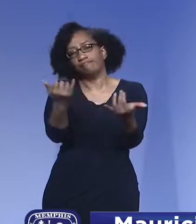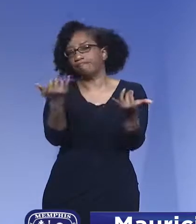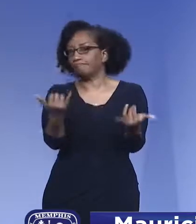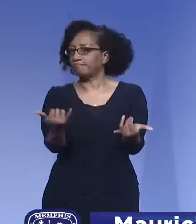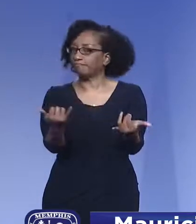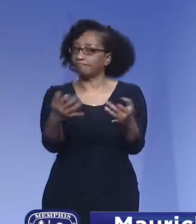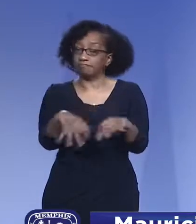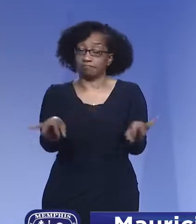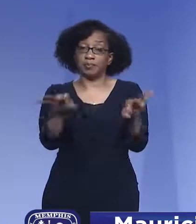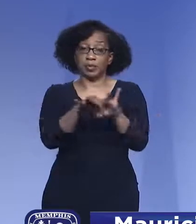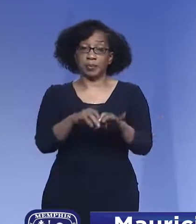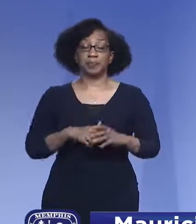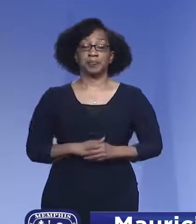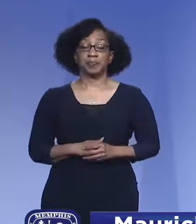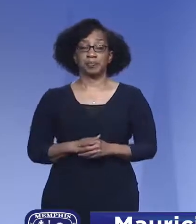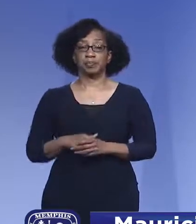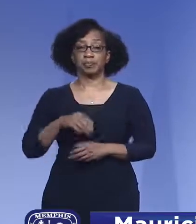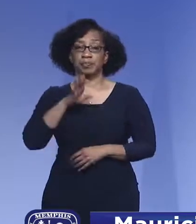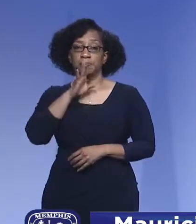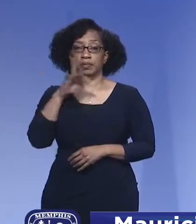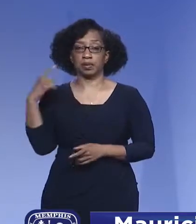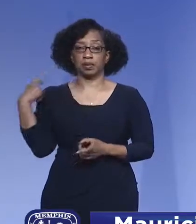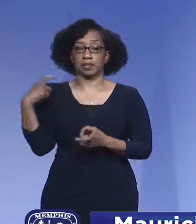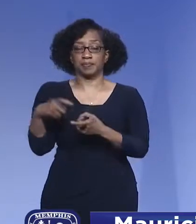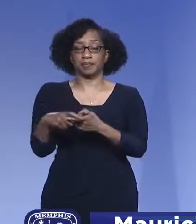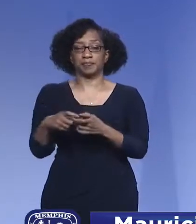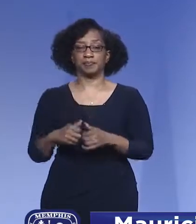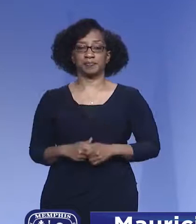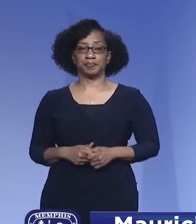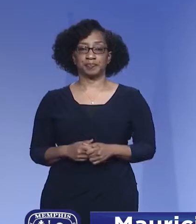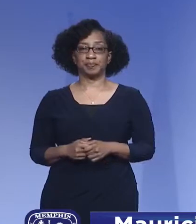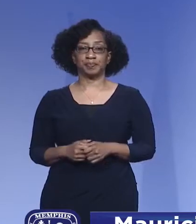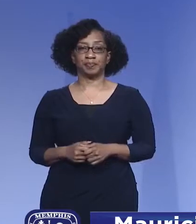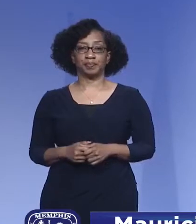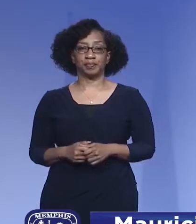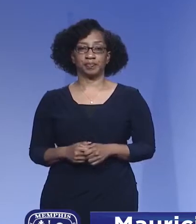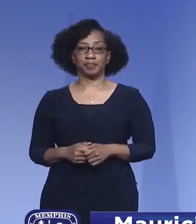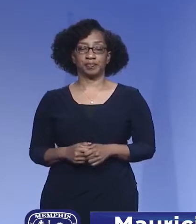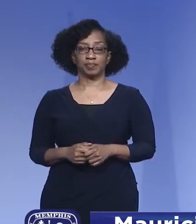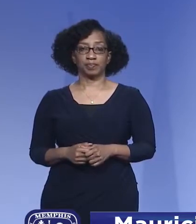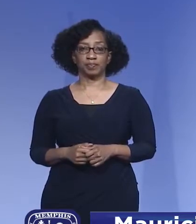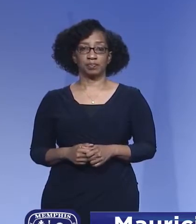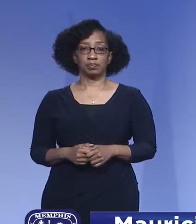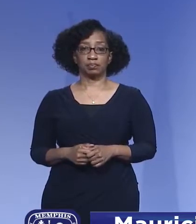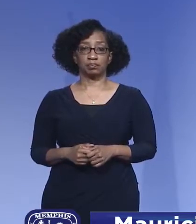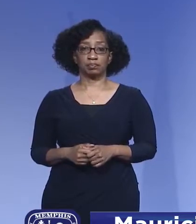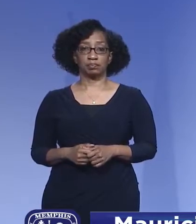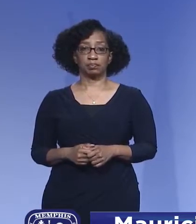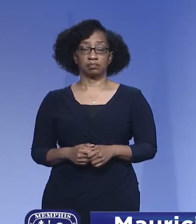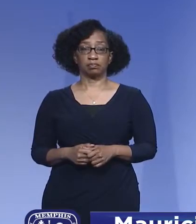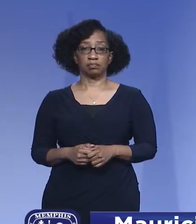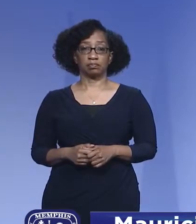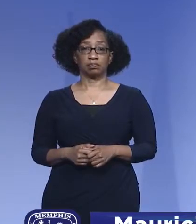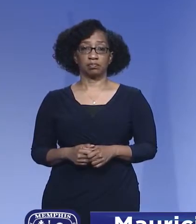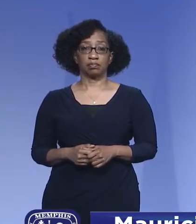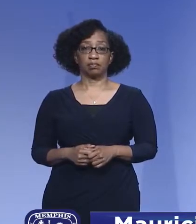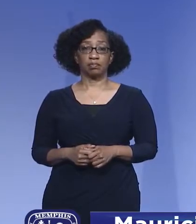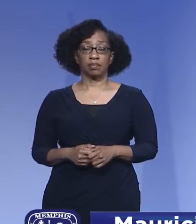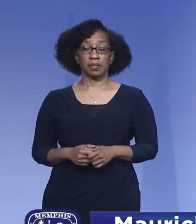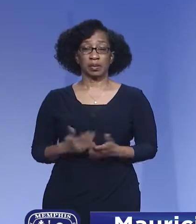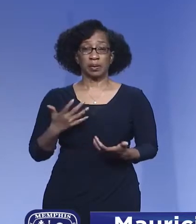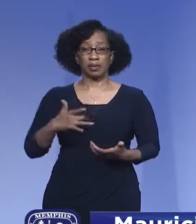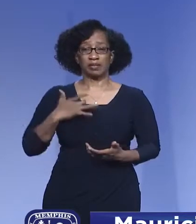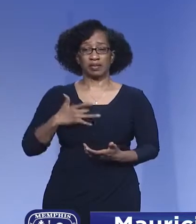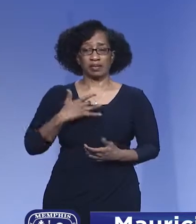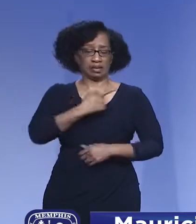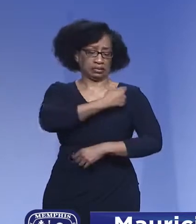Lo que tenemos que hacer es tomar ventaja de esta oportunidad. If you don't want to do it because you have fears or